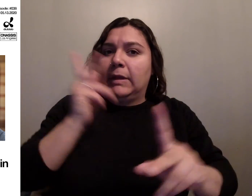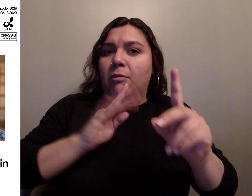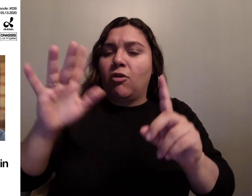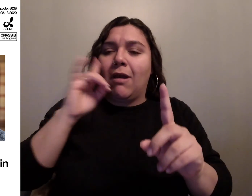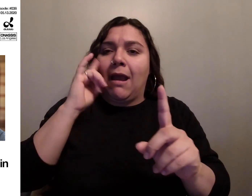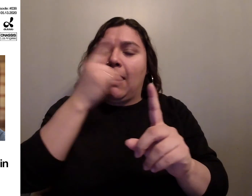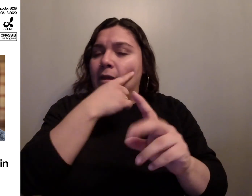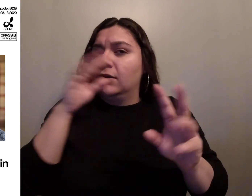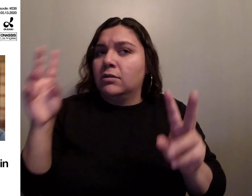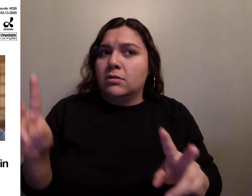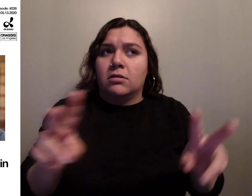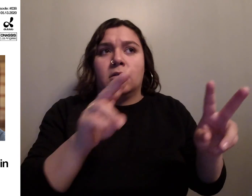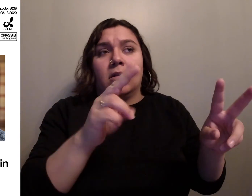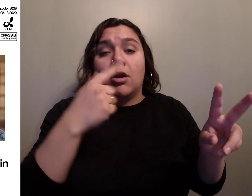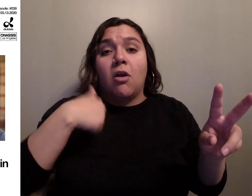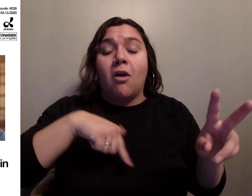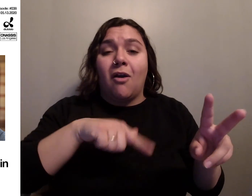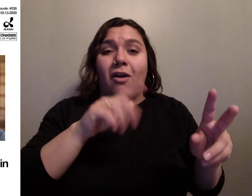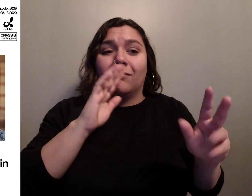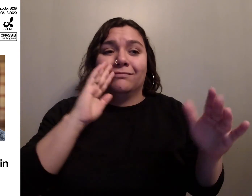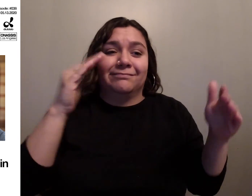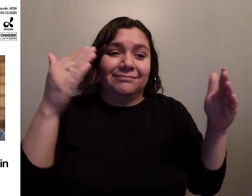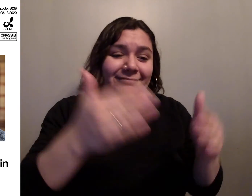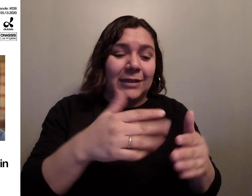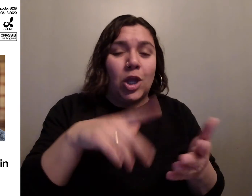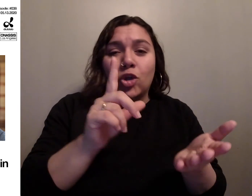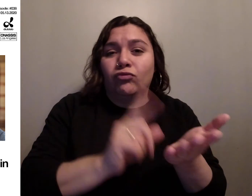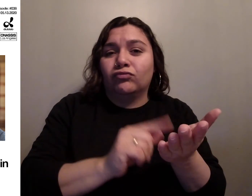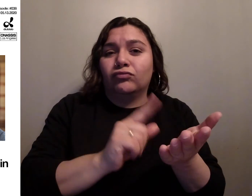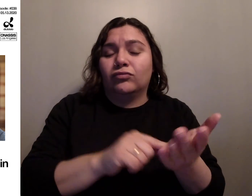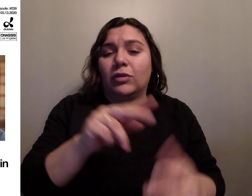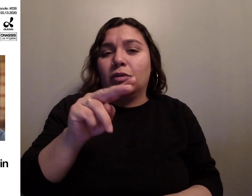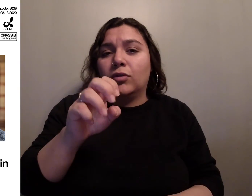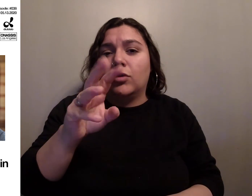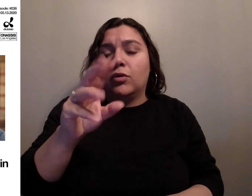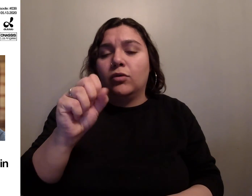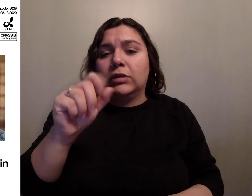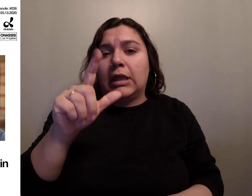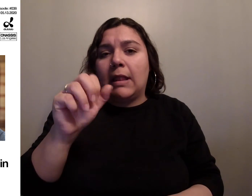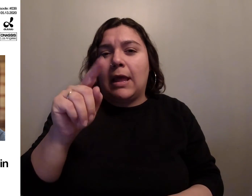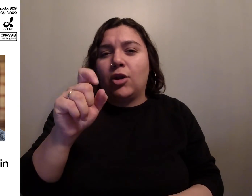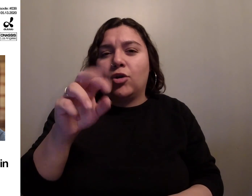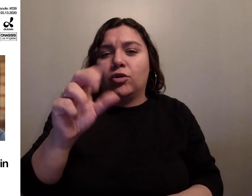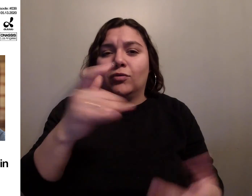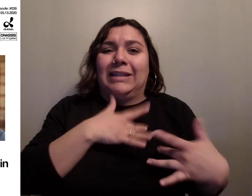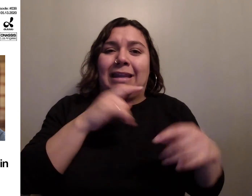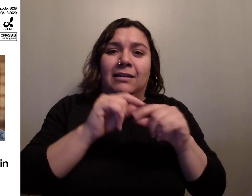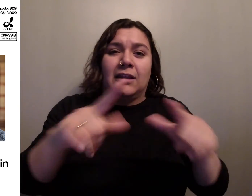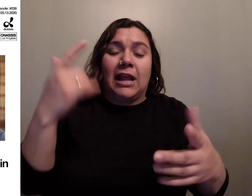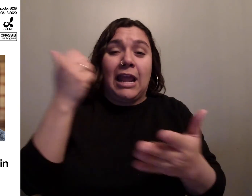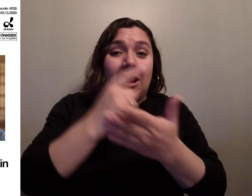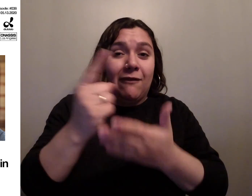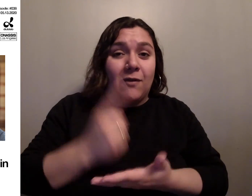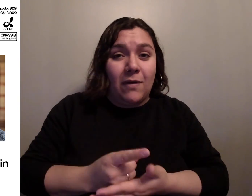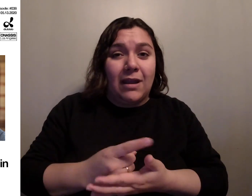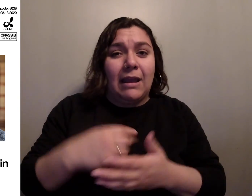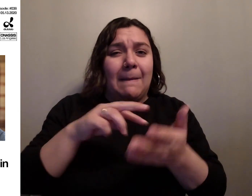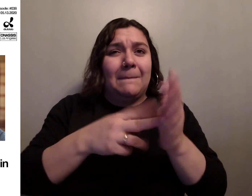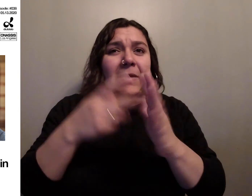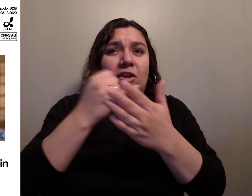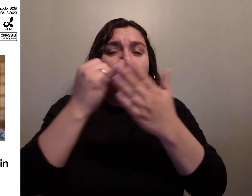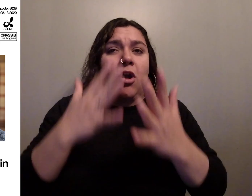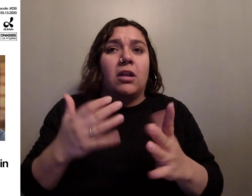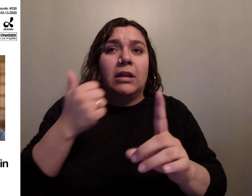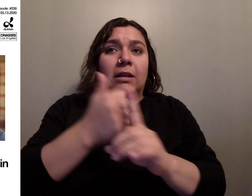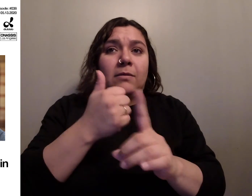And when I'm directing people's eyes in relation to art and the newsletters we send out every week and things like that, is about